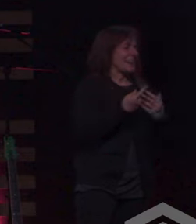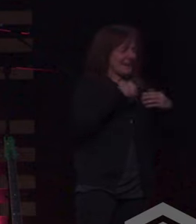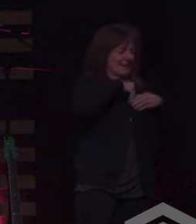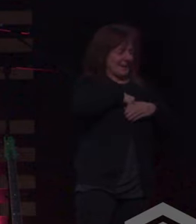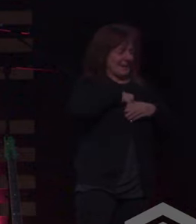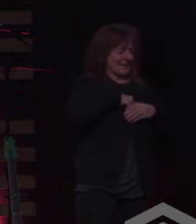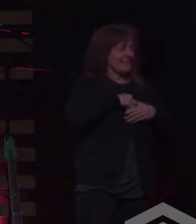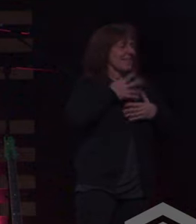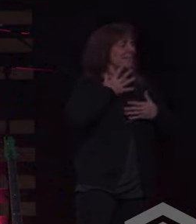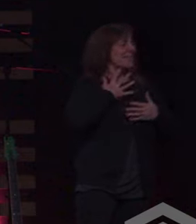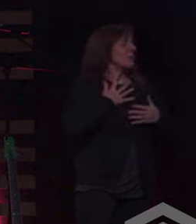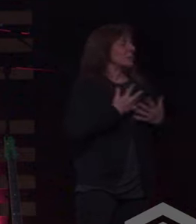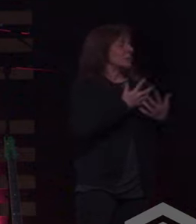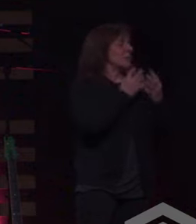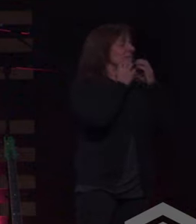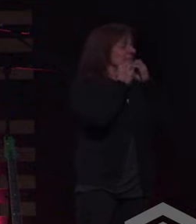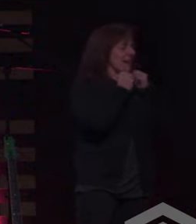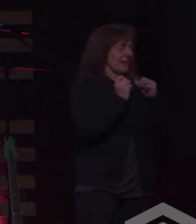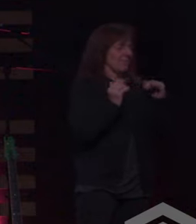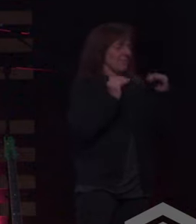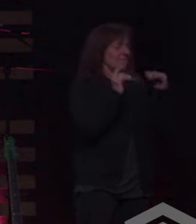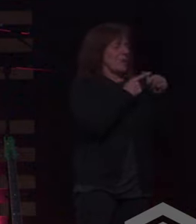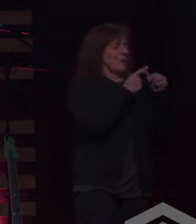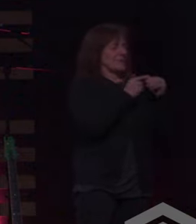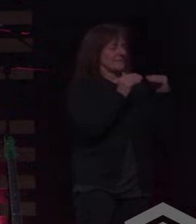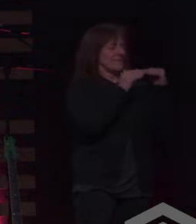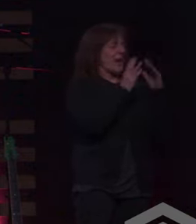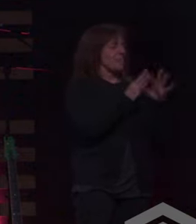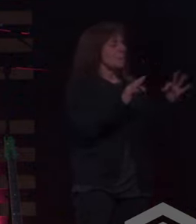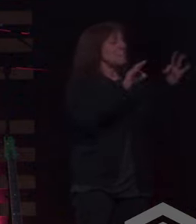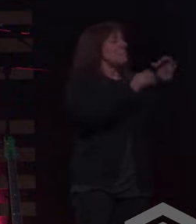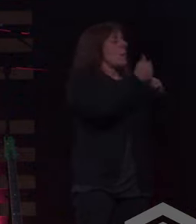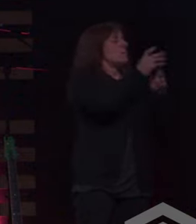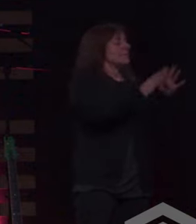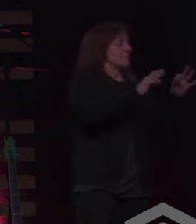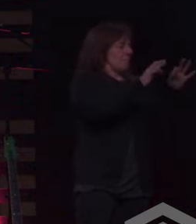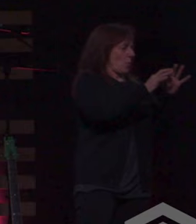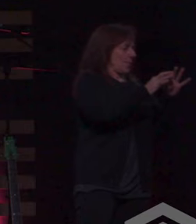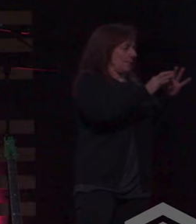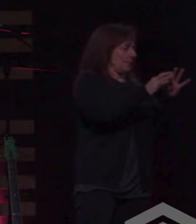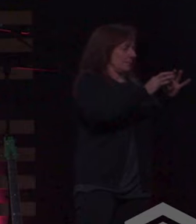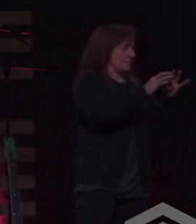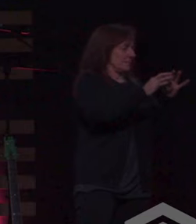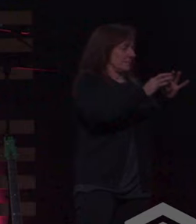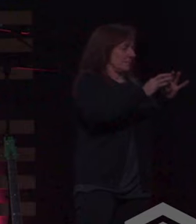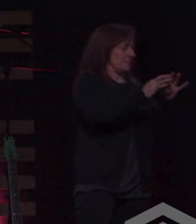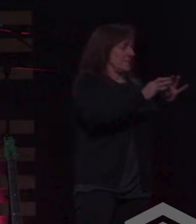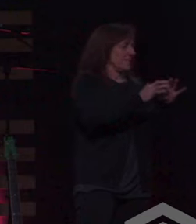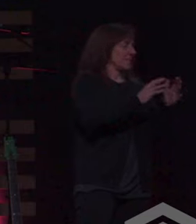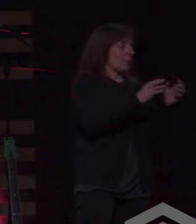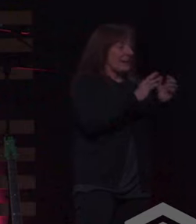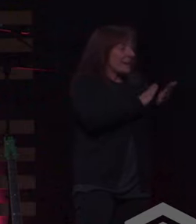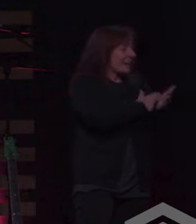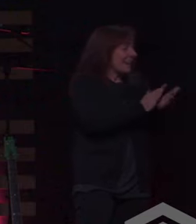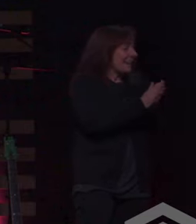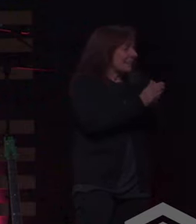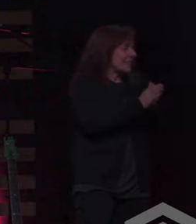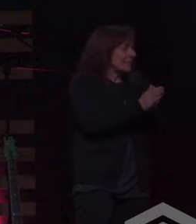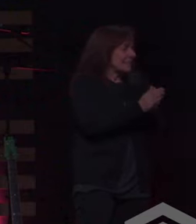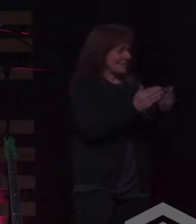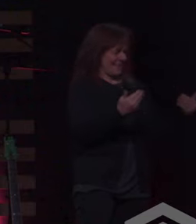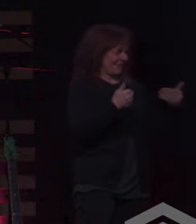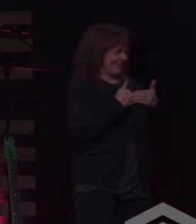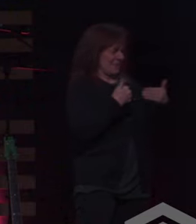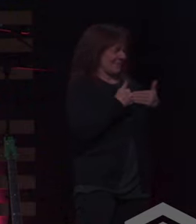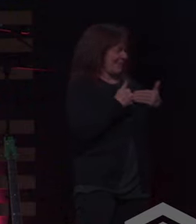that thirsts to be valued as first in importance. Nothing energizes her more. She is not